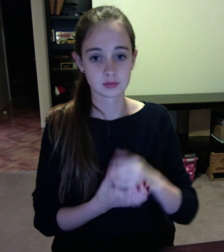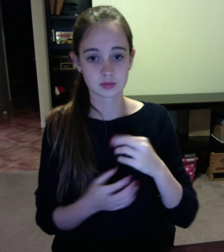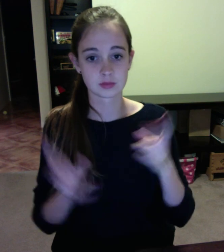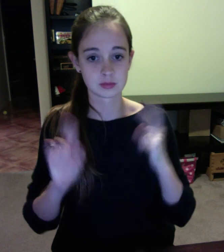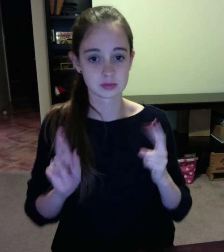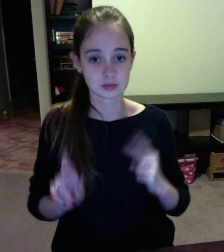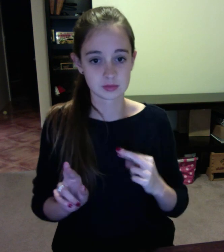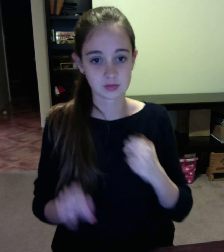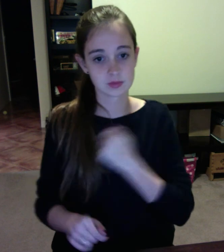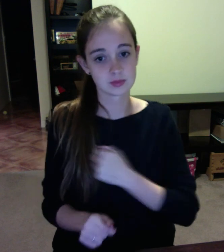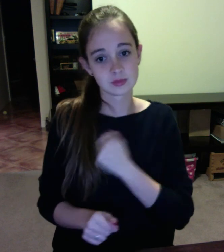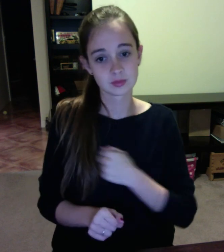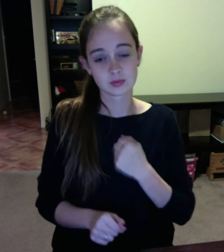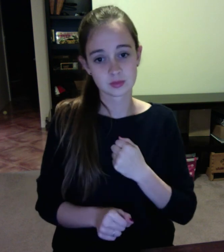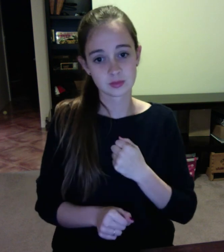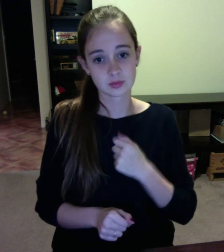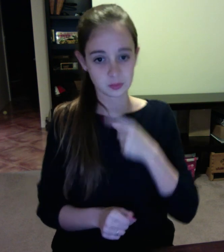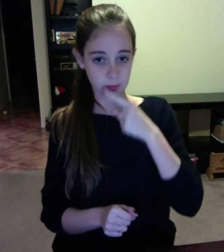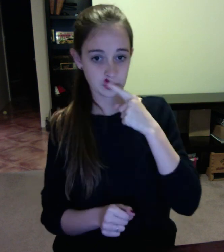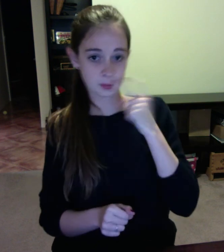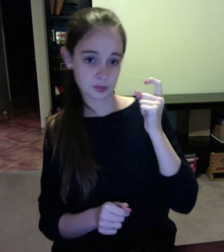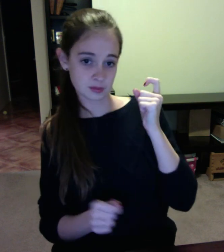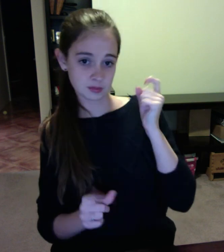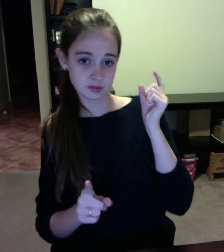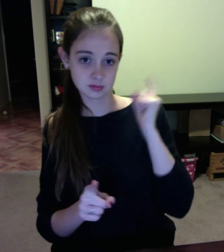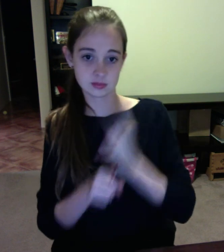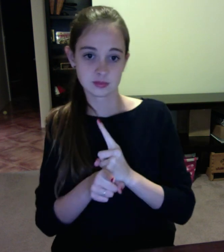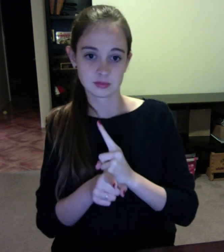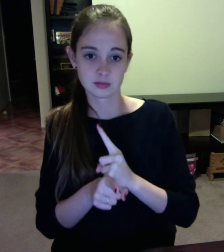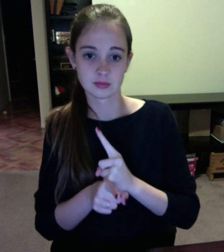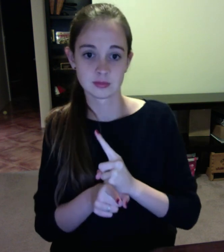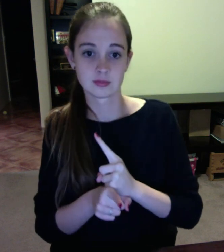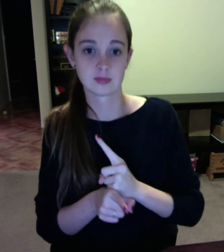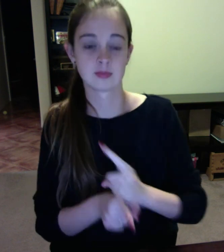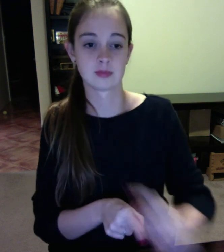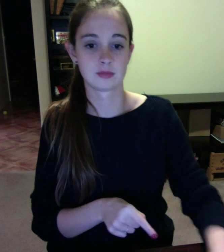her sisters and never had to wash up dirty dishes ever again.